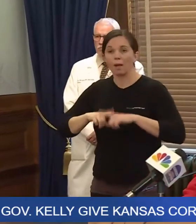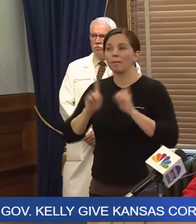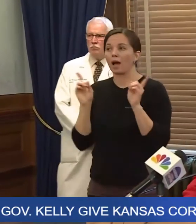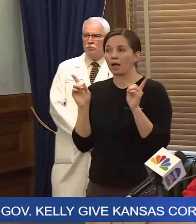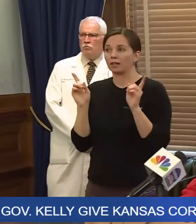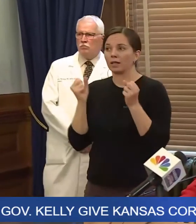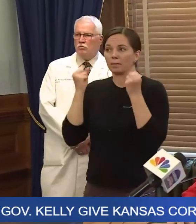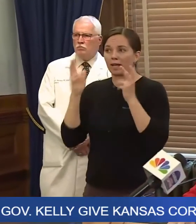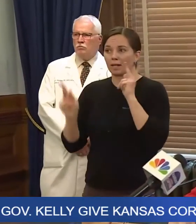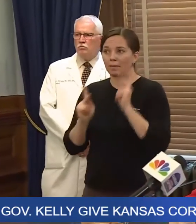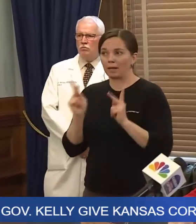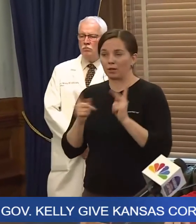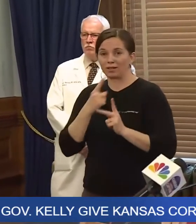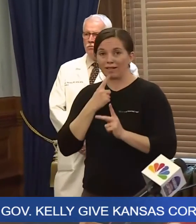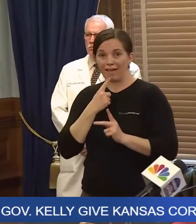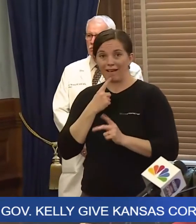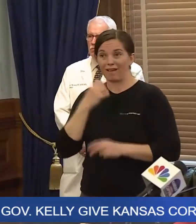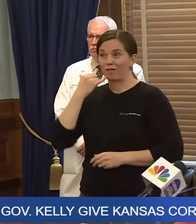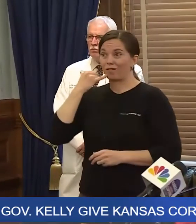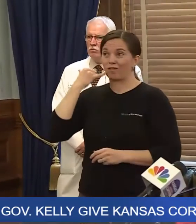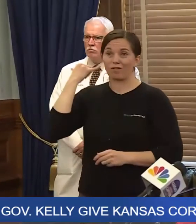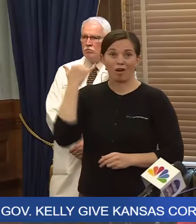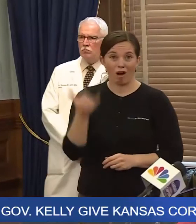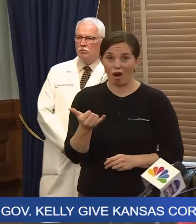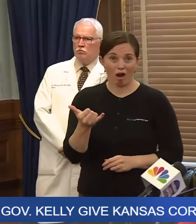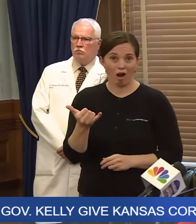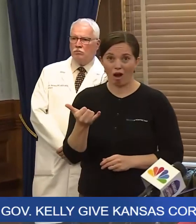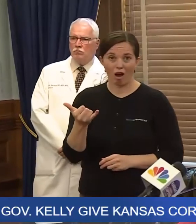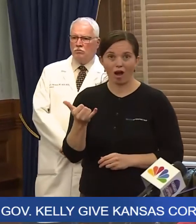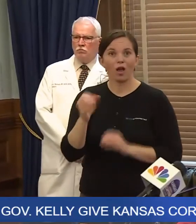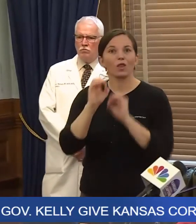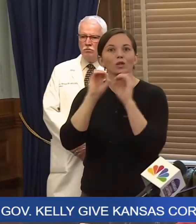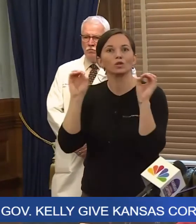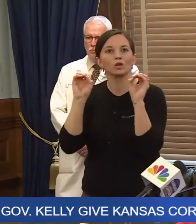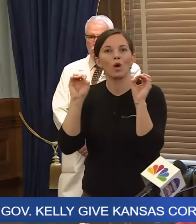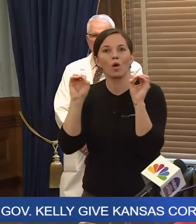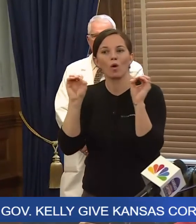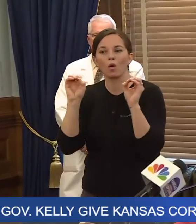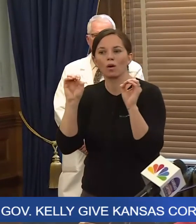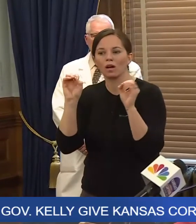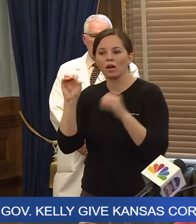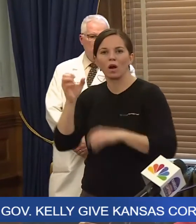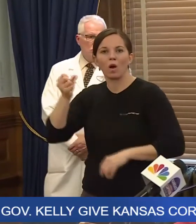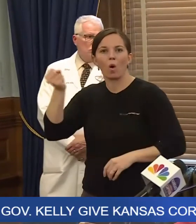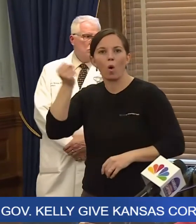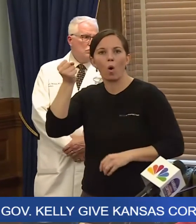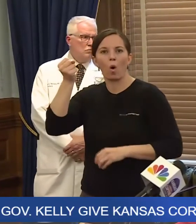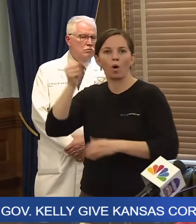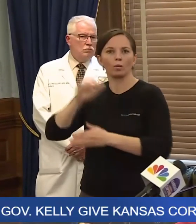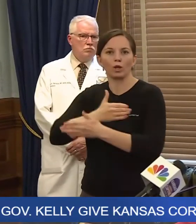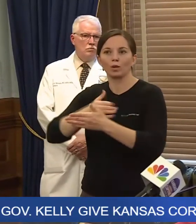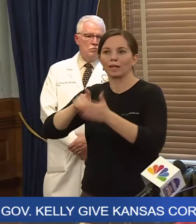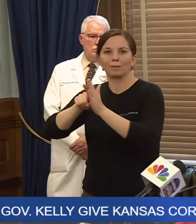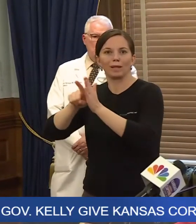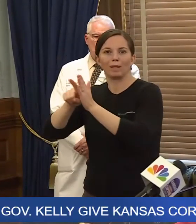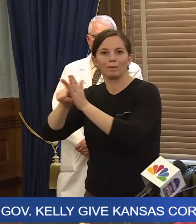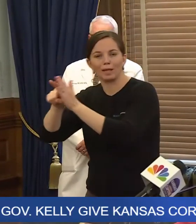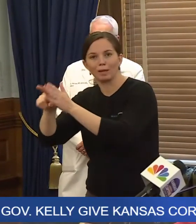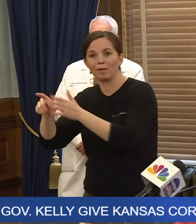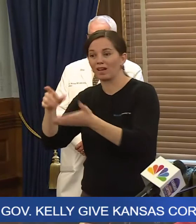of people saying when they call, they aren't even able to stay on hold. They get kicked off and say, call back later, and so they're just hitting